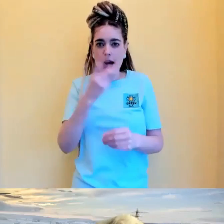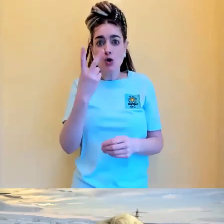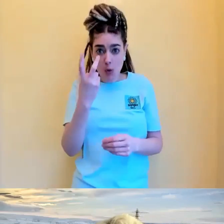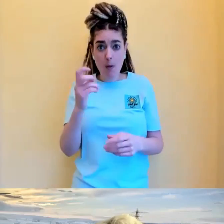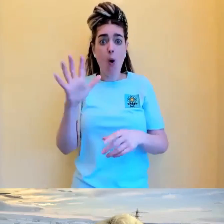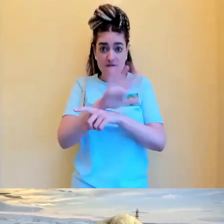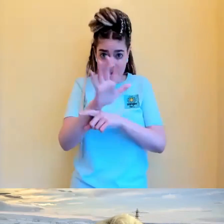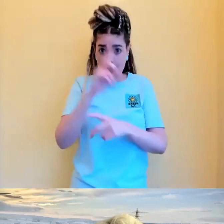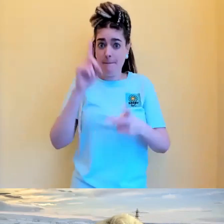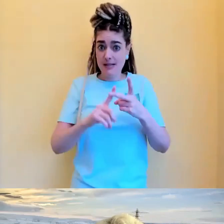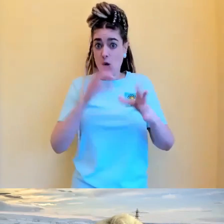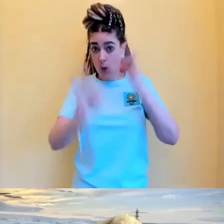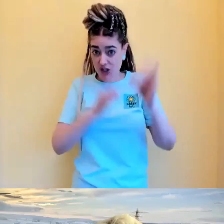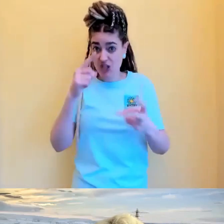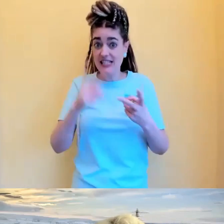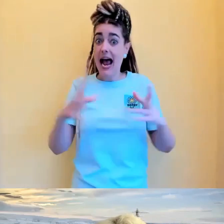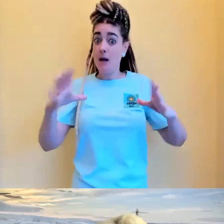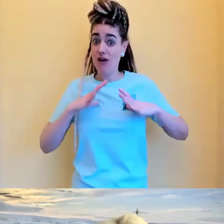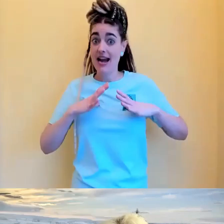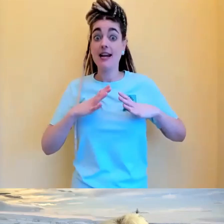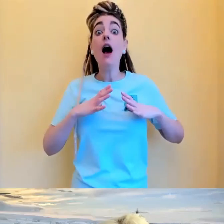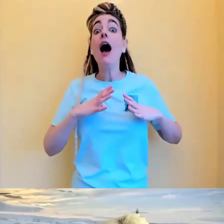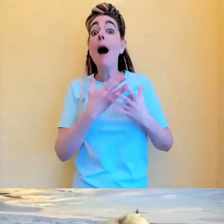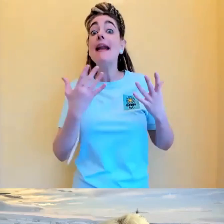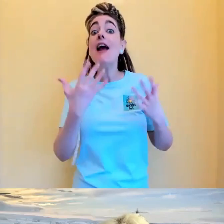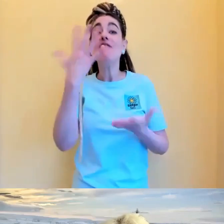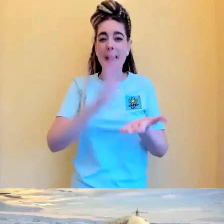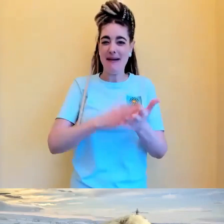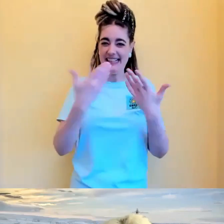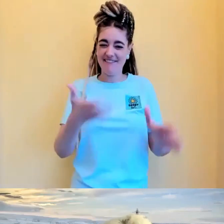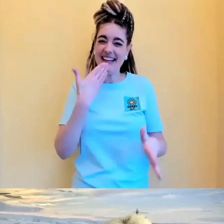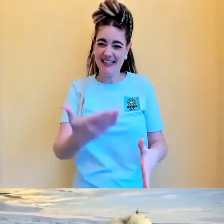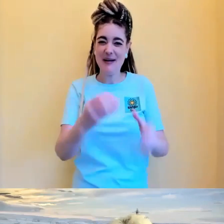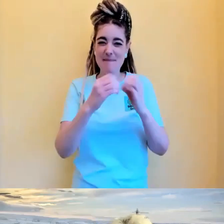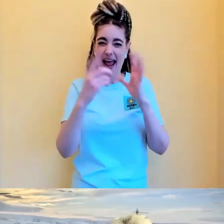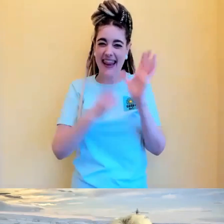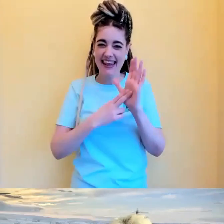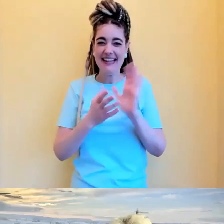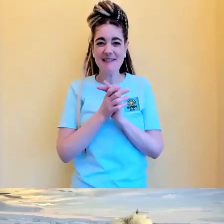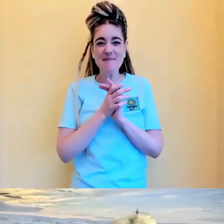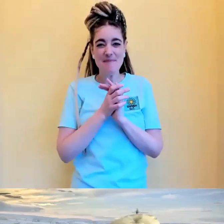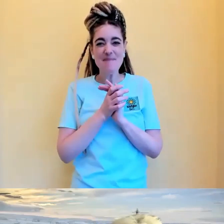have, but I've got 5 minutes. Yay! Thank you, Ben. So I'm going to ask